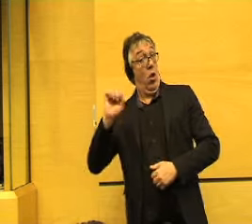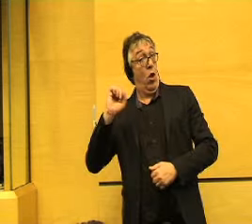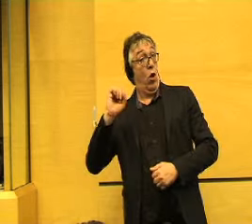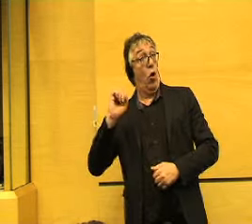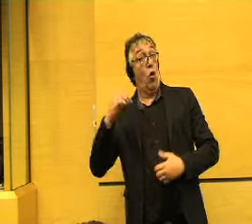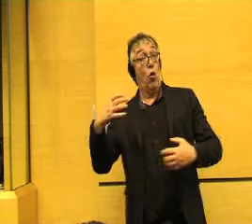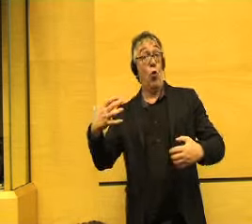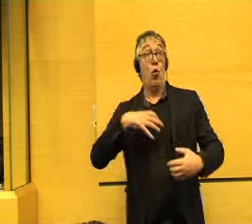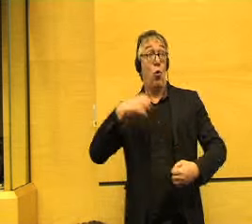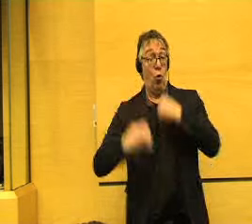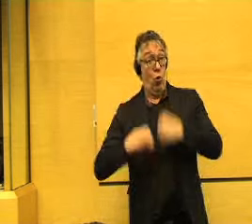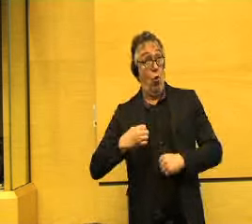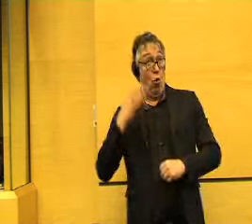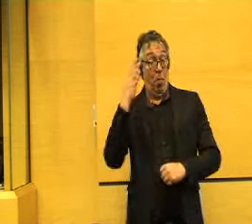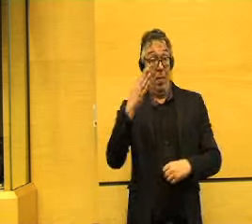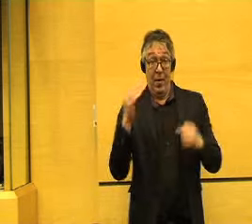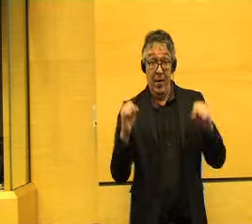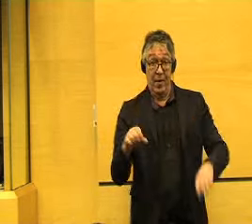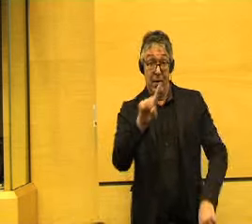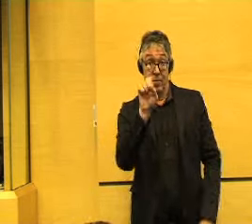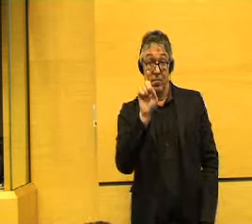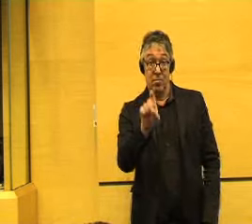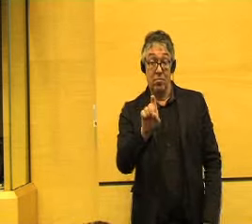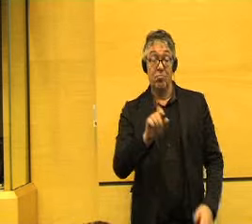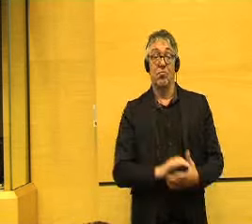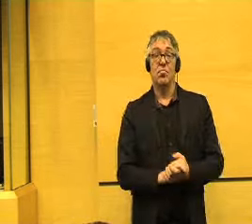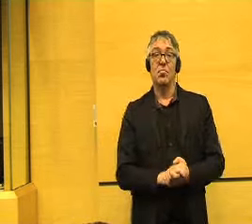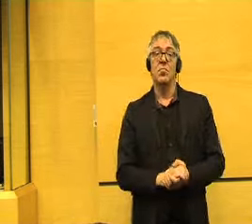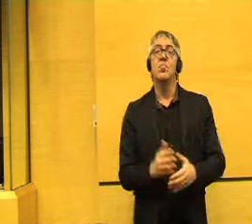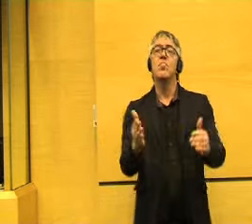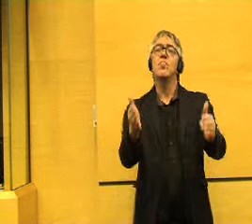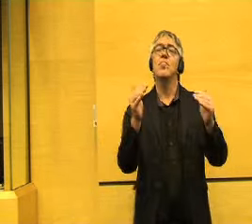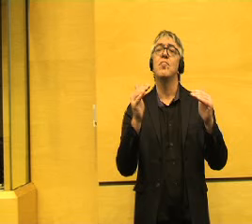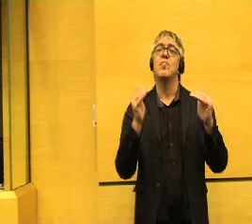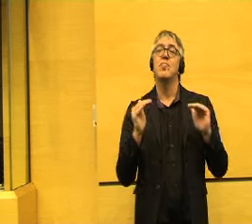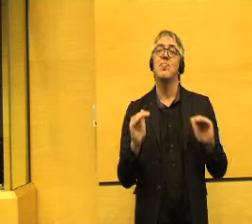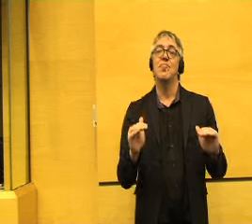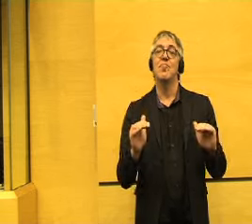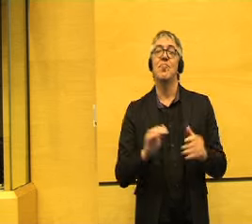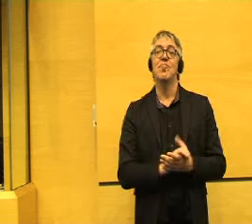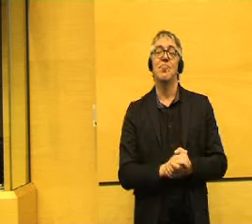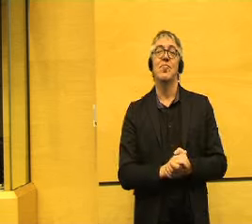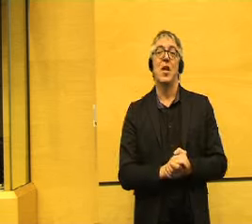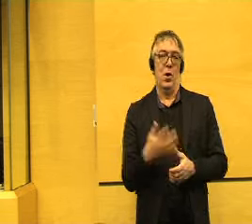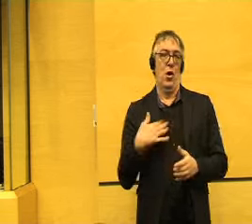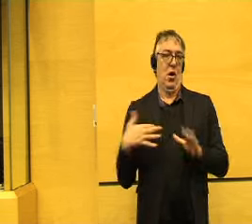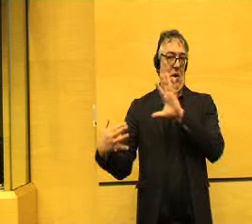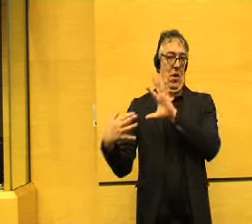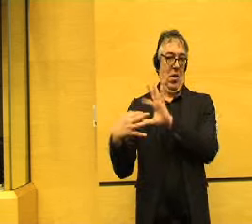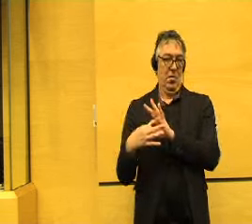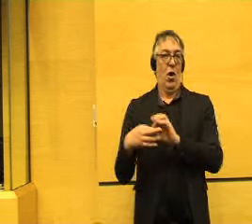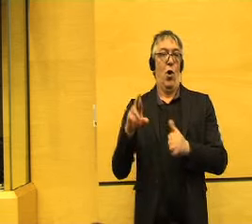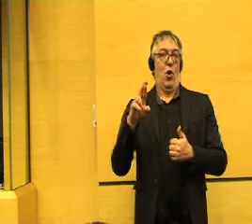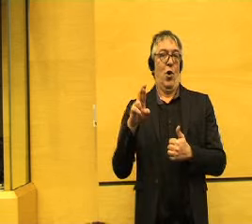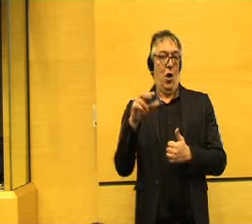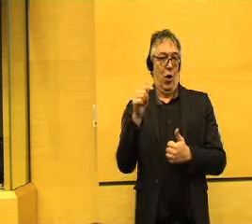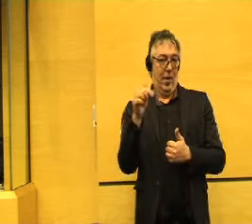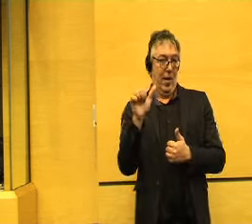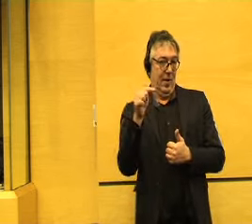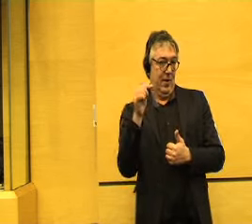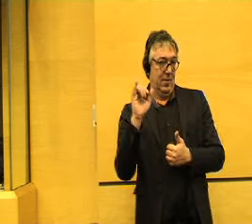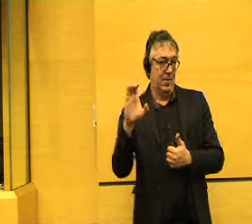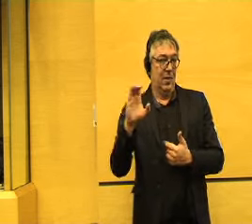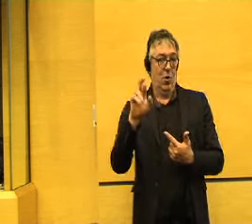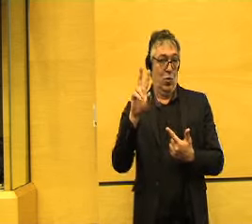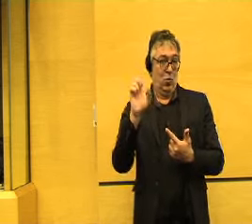about education. In relation to education, and siding with Mr. Ruskus, Mrs. Degener, and Mr. Tatic,